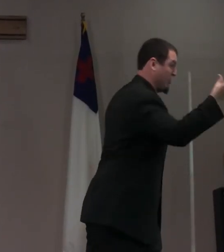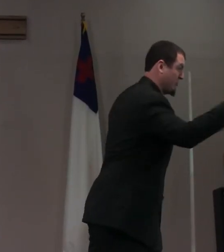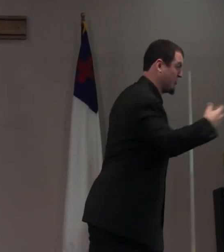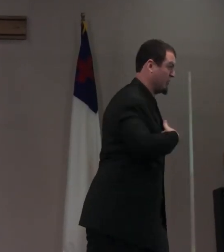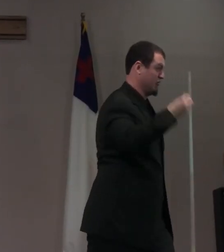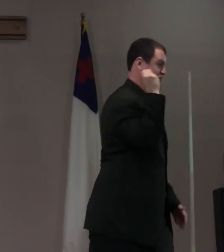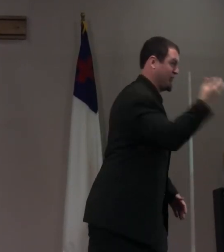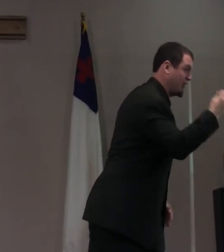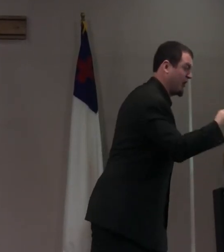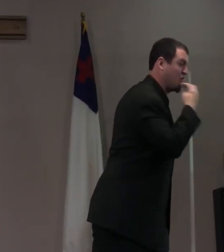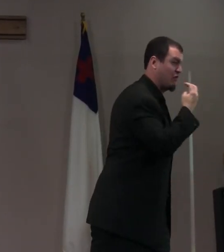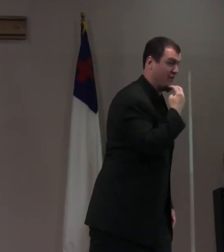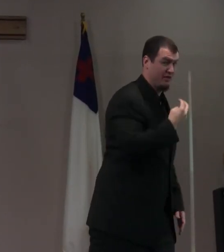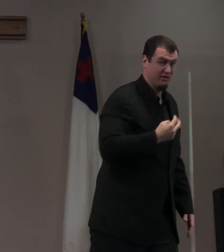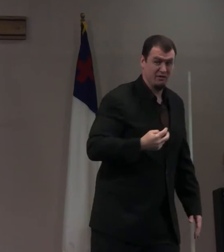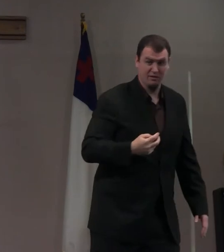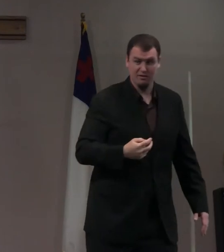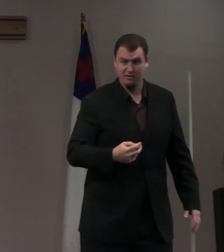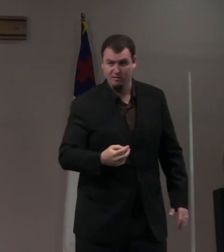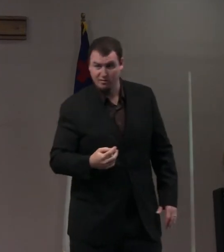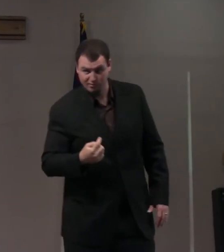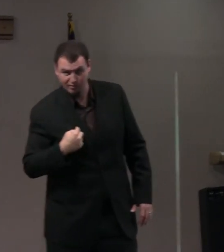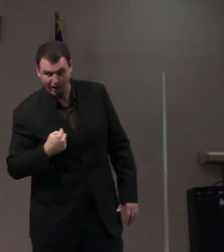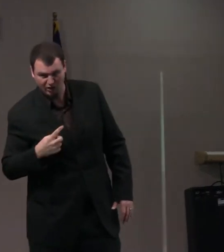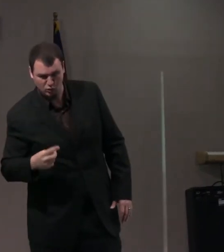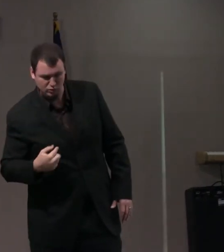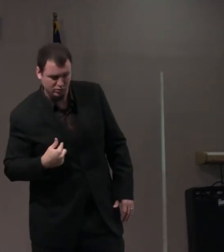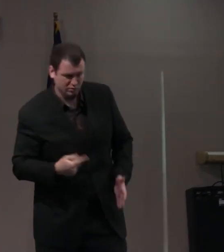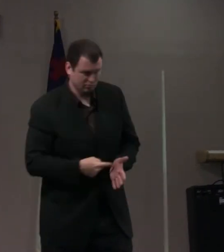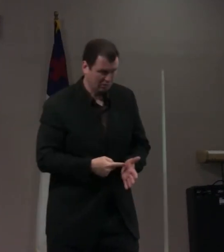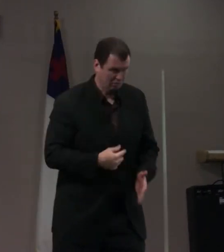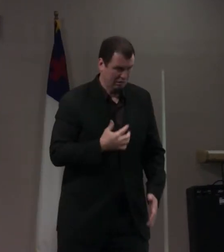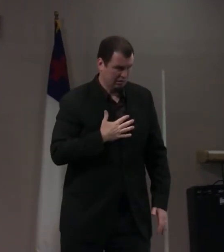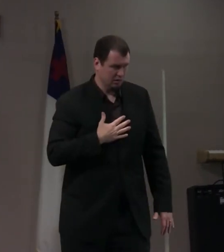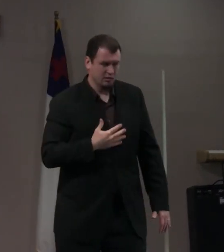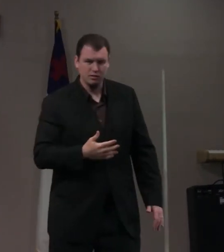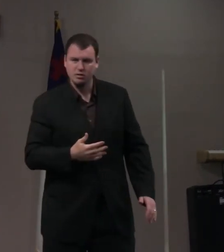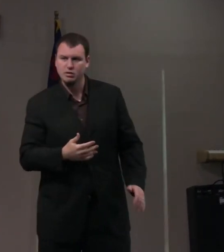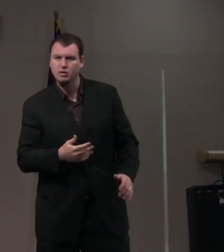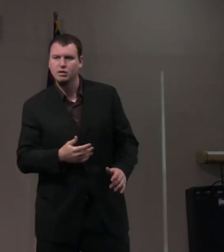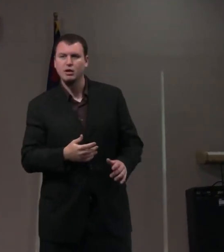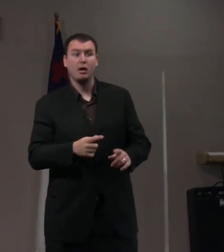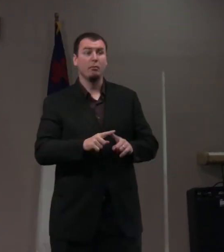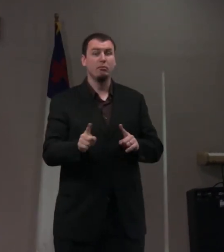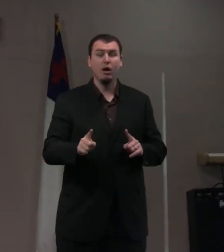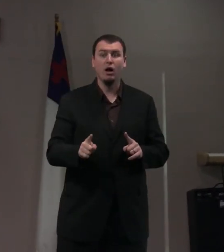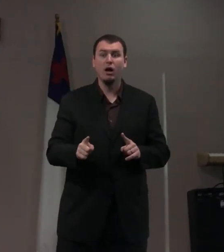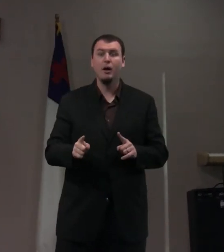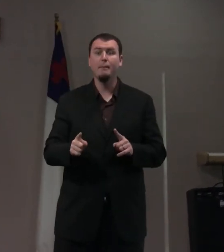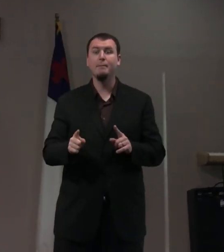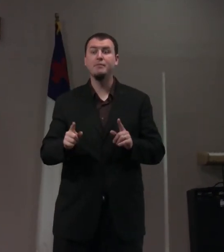Some coaches use a whistle and they are always yelling at the players, but